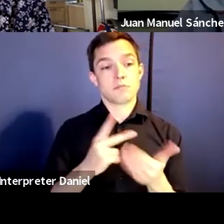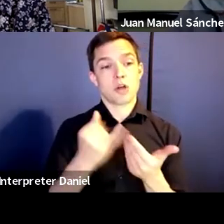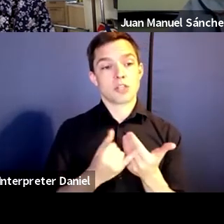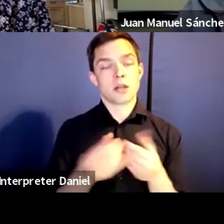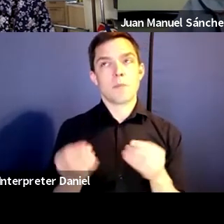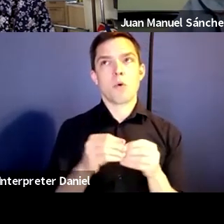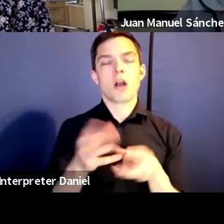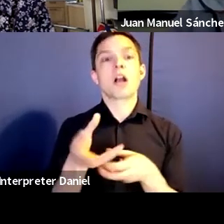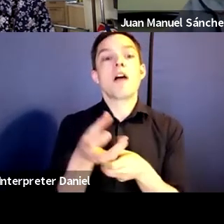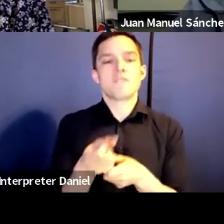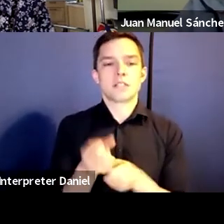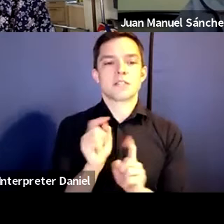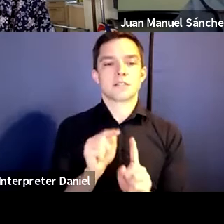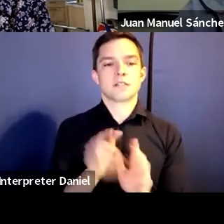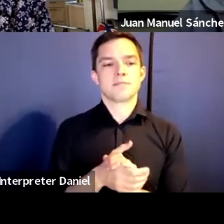confident, as well as